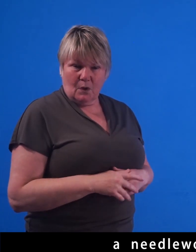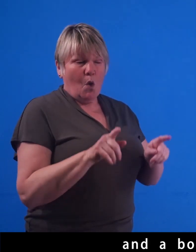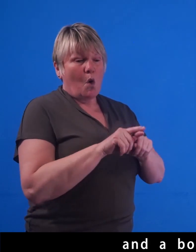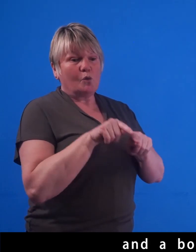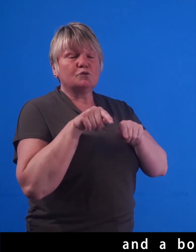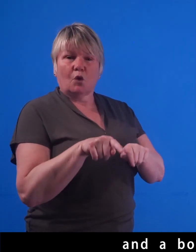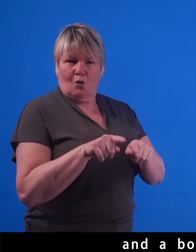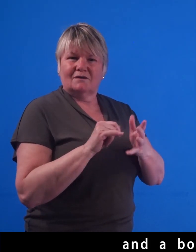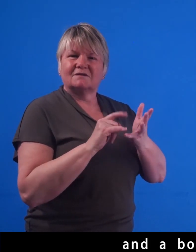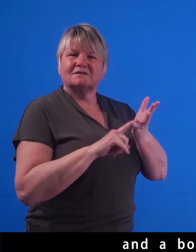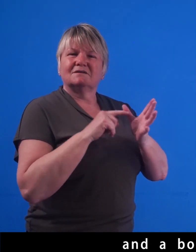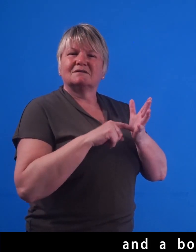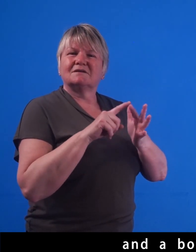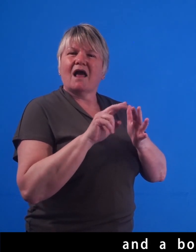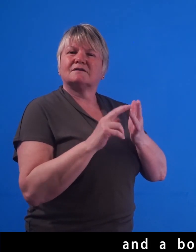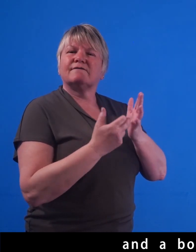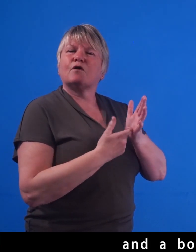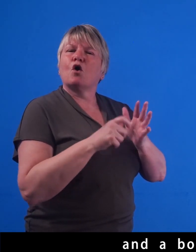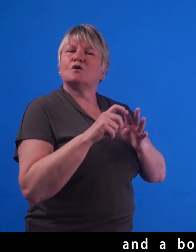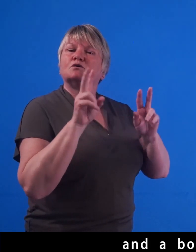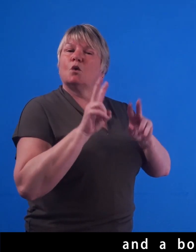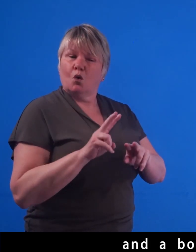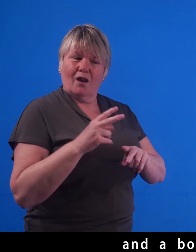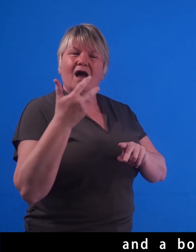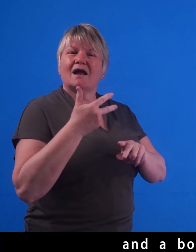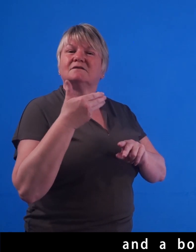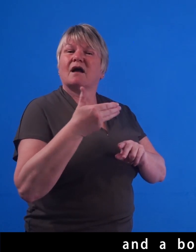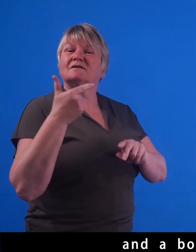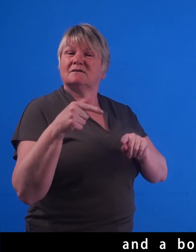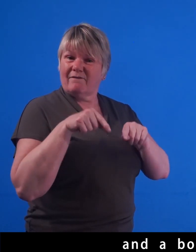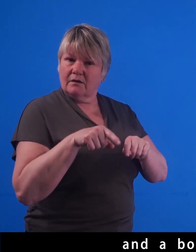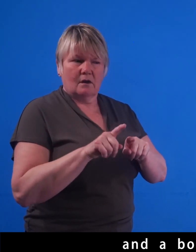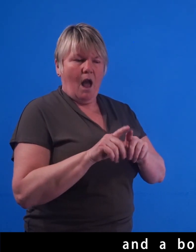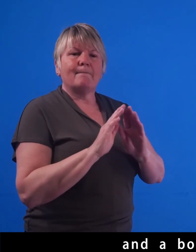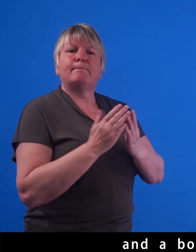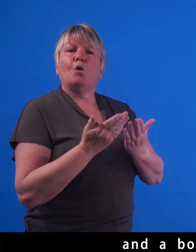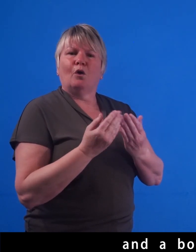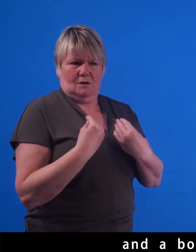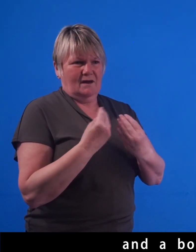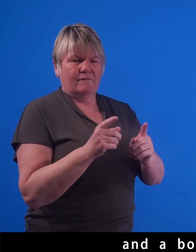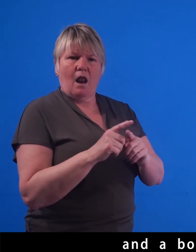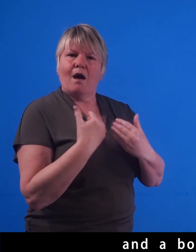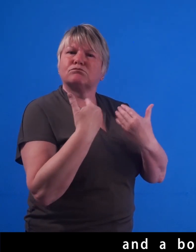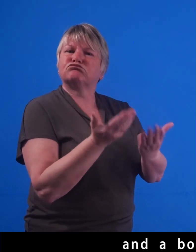and a book given as a prize at Slateford School in 1897.